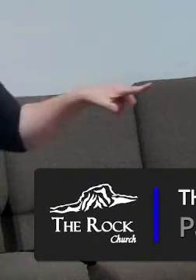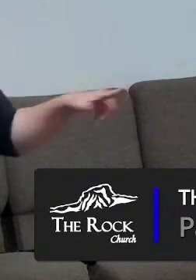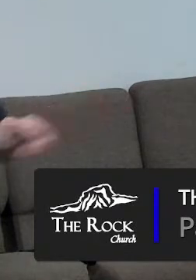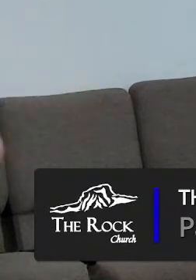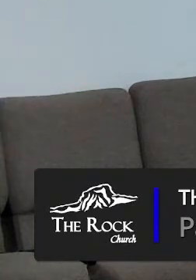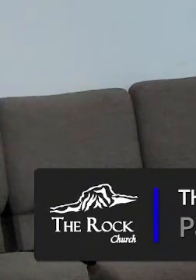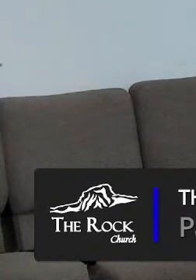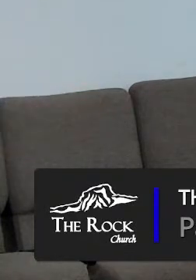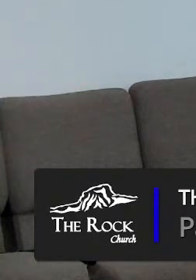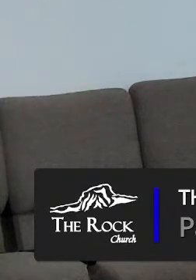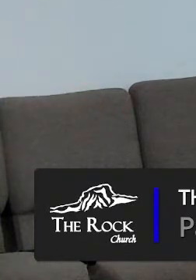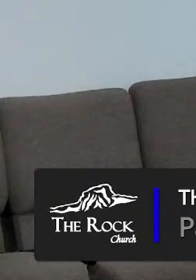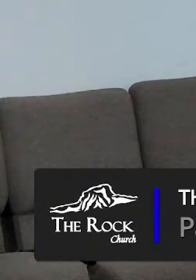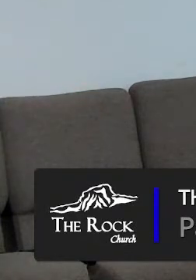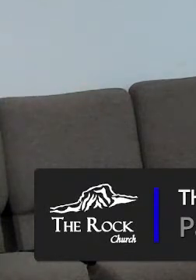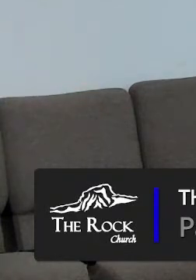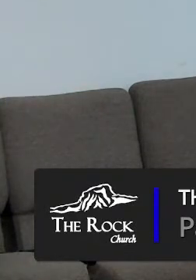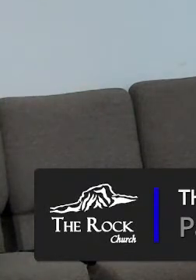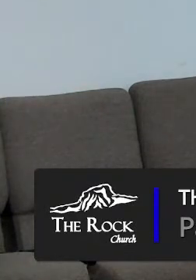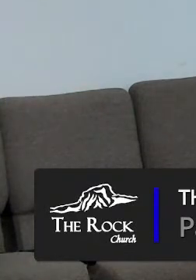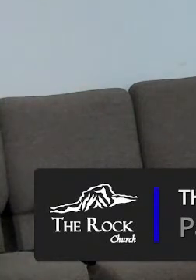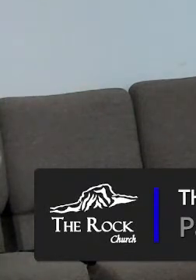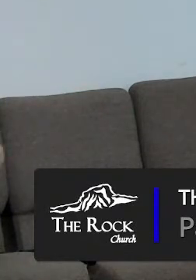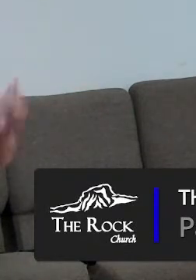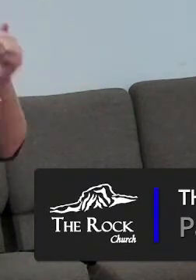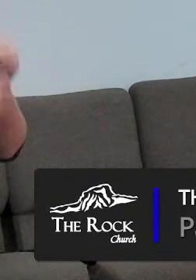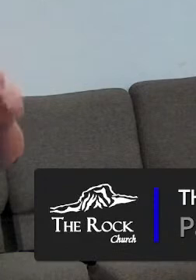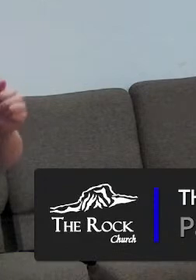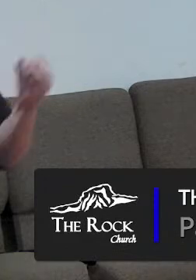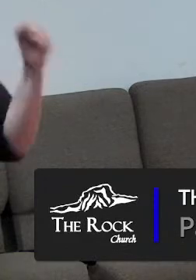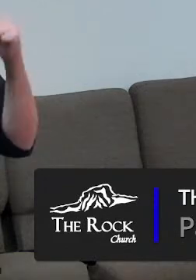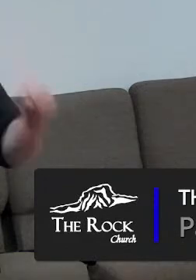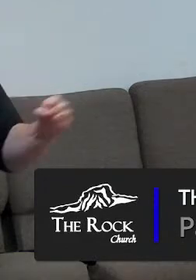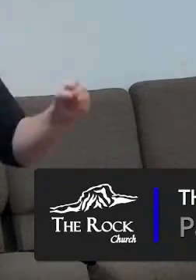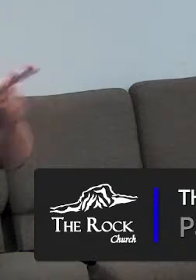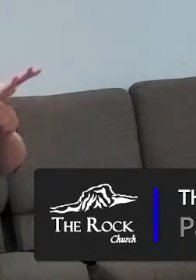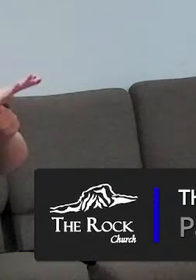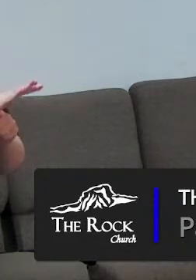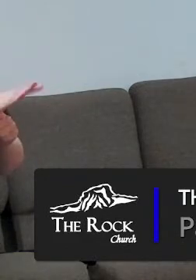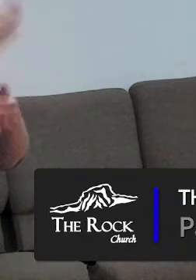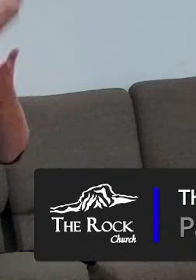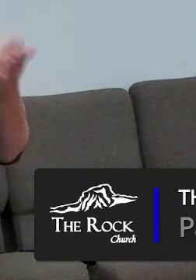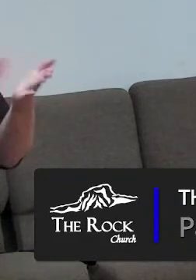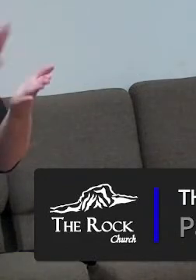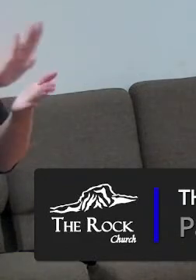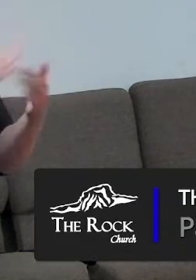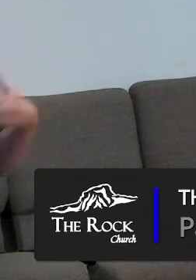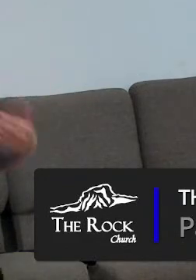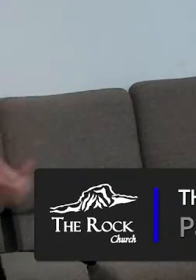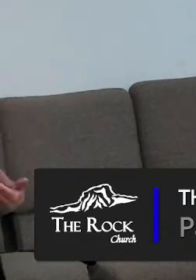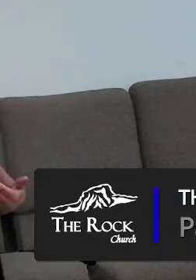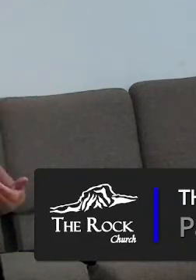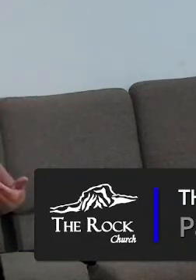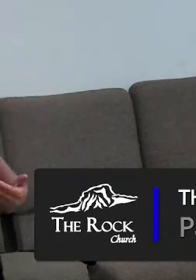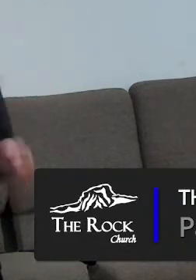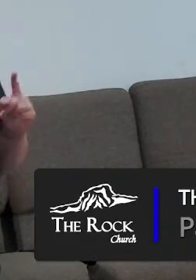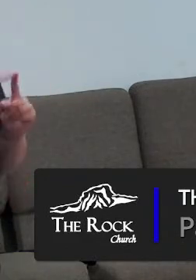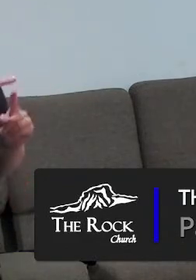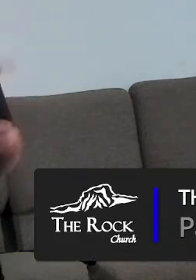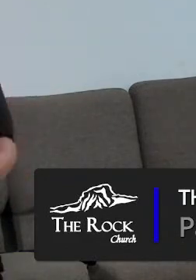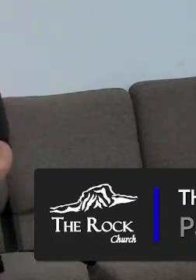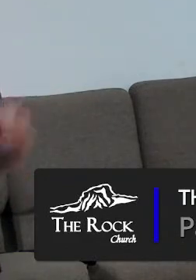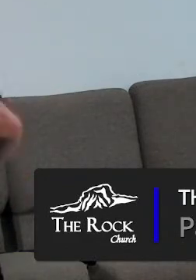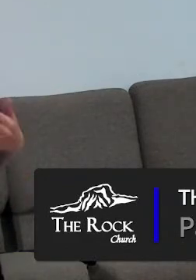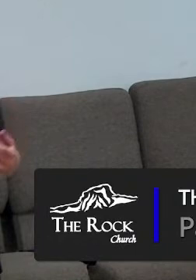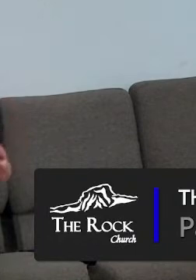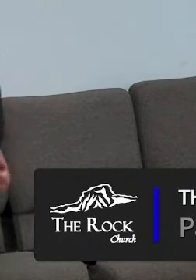Because the tongue, according to the book of James, is the most powerful member of your body. He's saying, when I got your tongue,